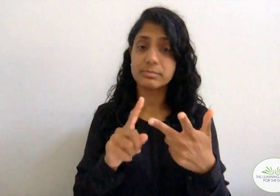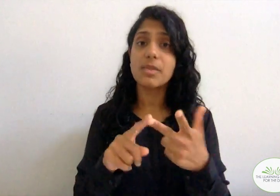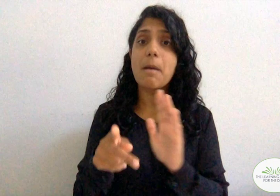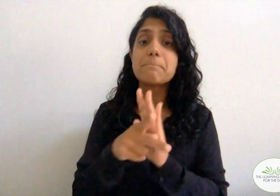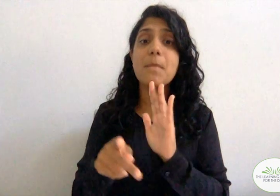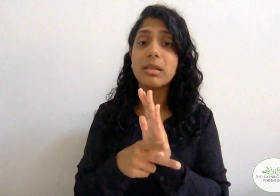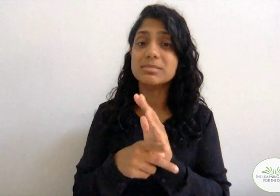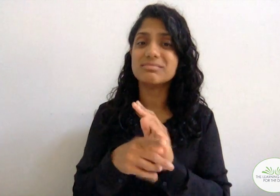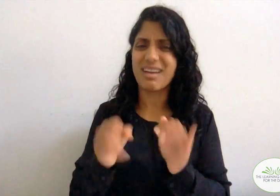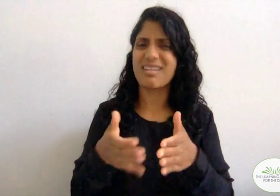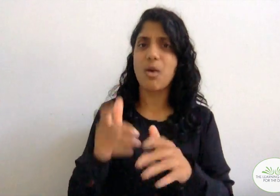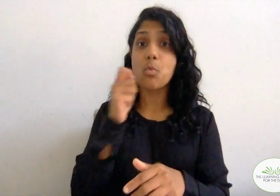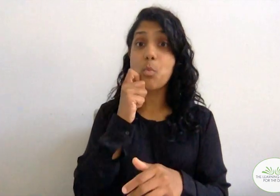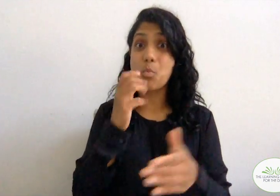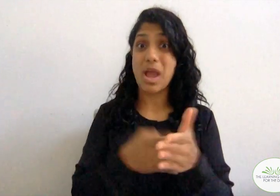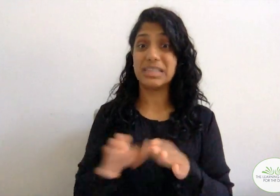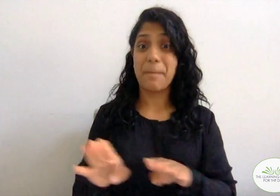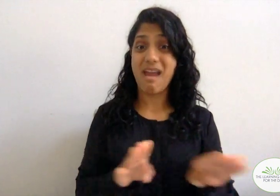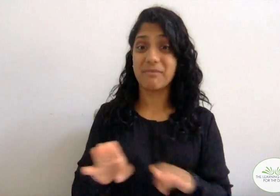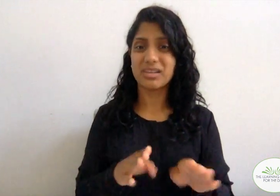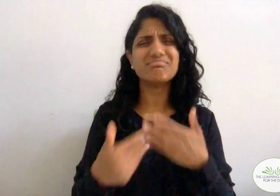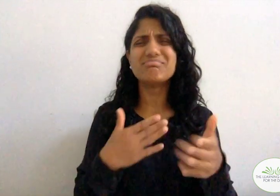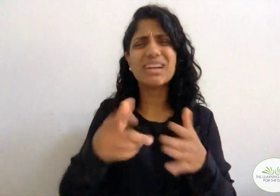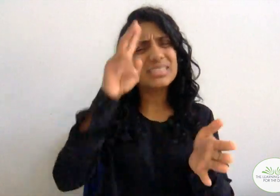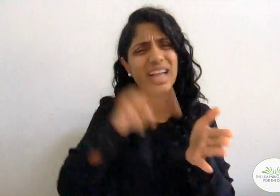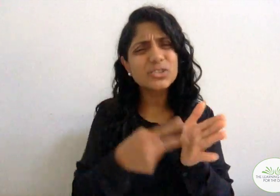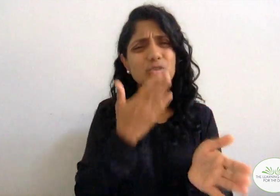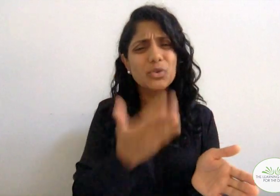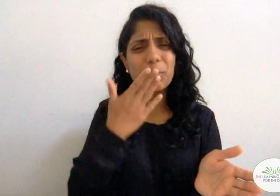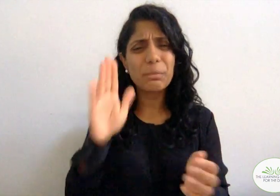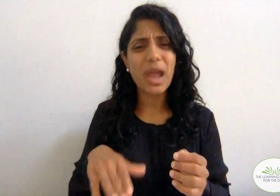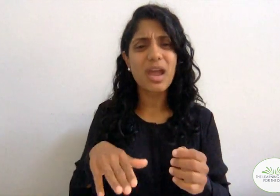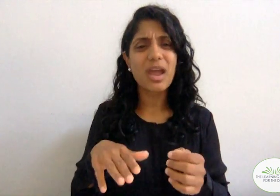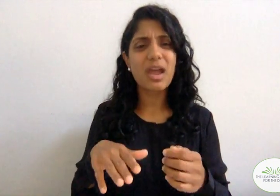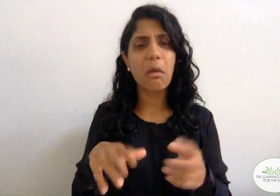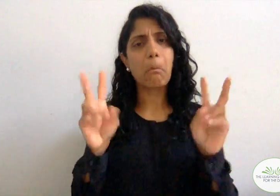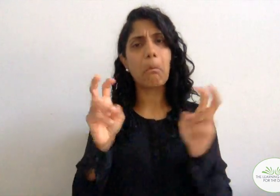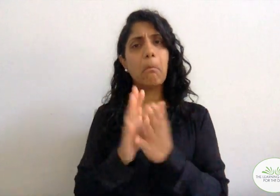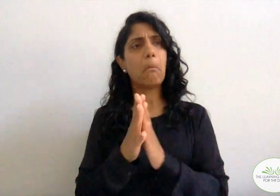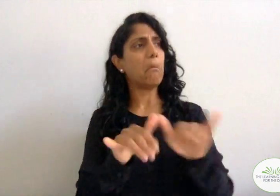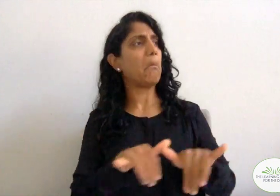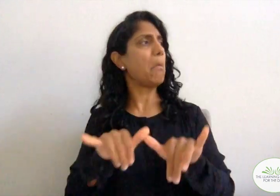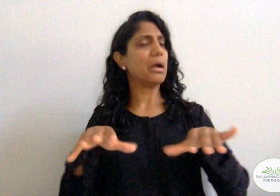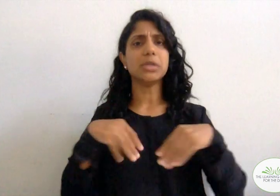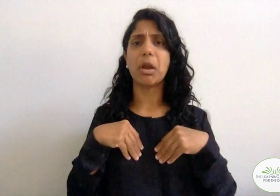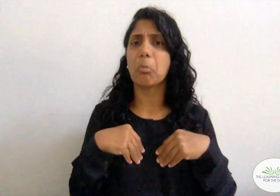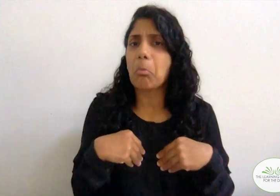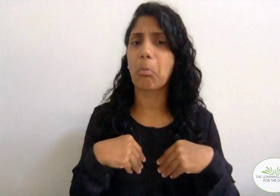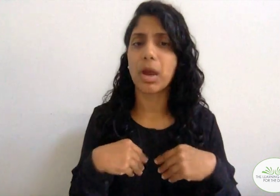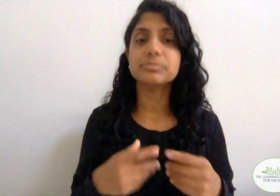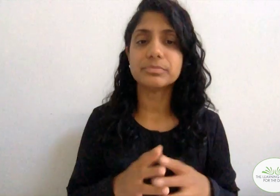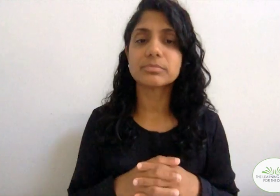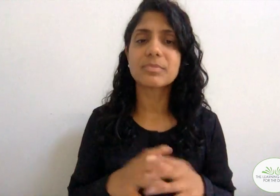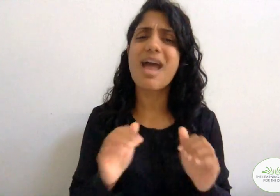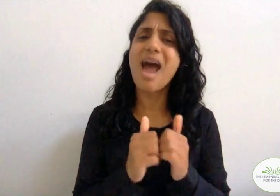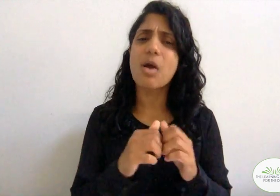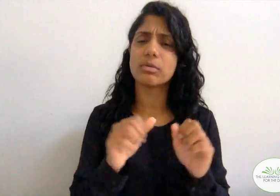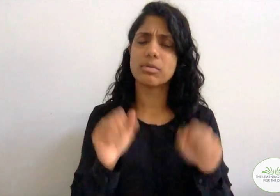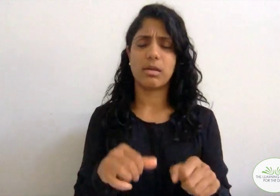the policies that allow racist behavior, intentional or unintentional, to be legitimized. In order to